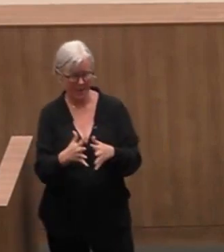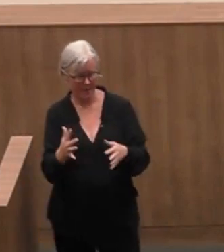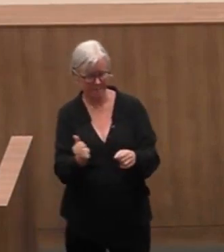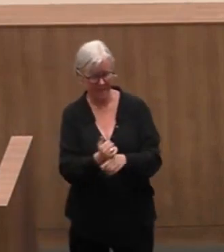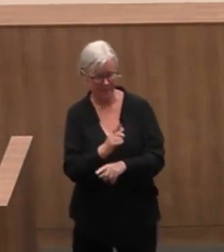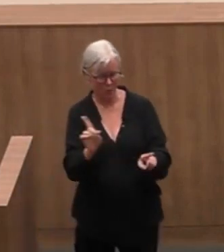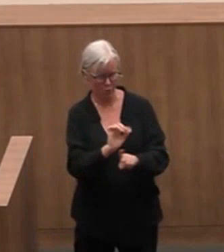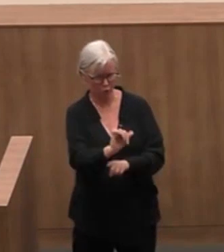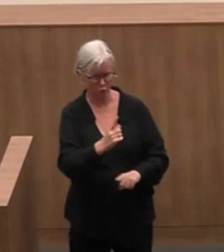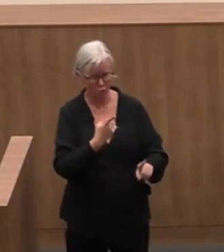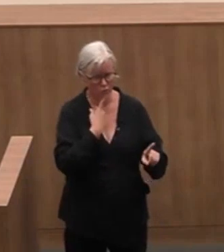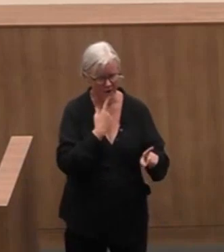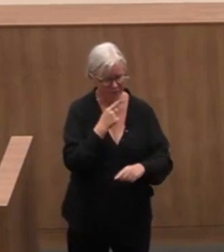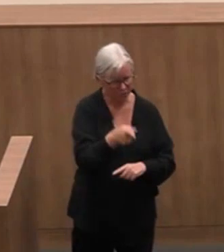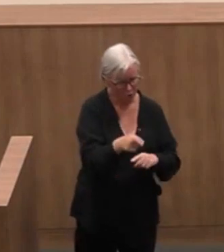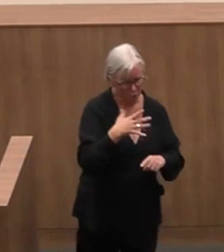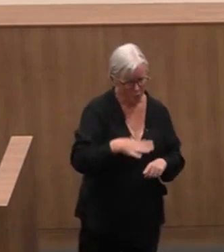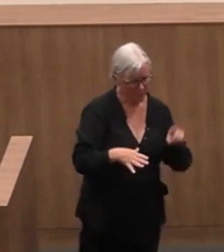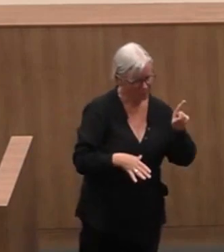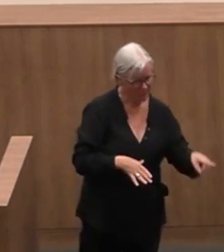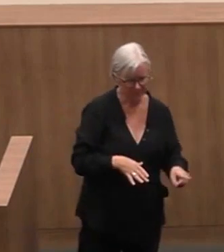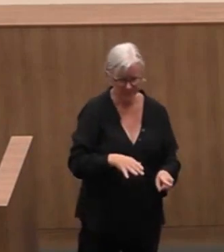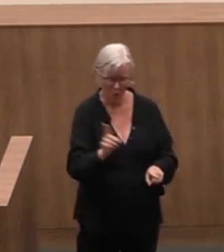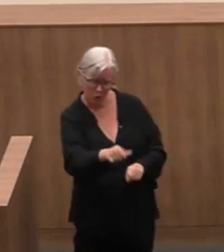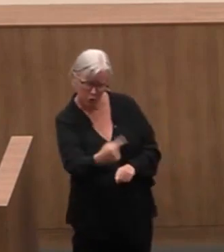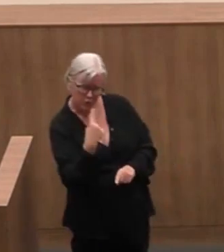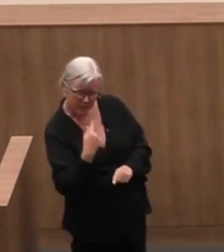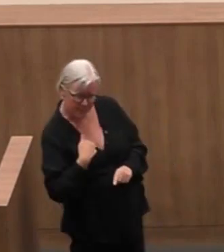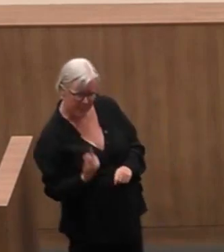their preference here, what are they telling us, what do we